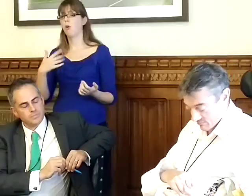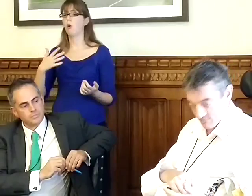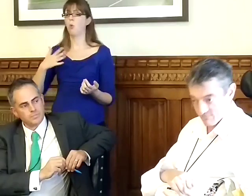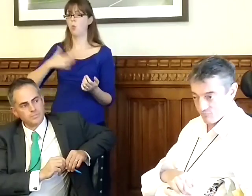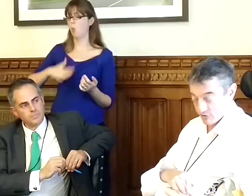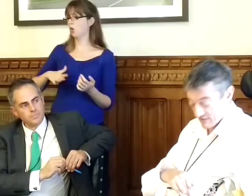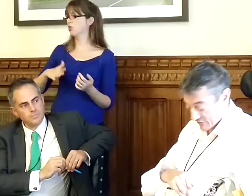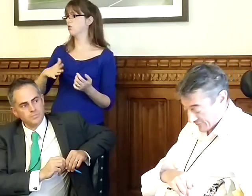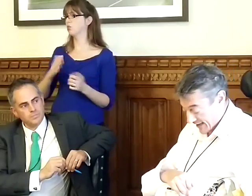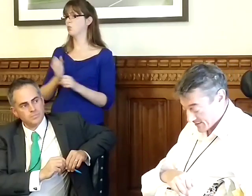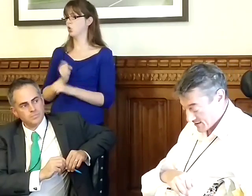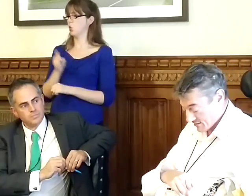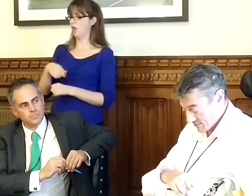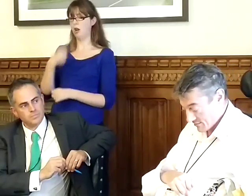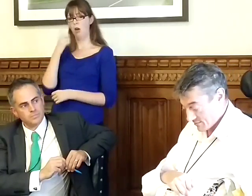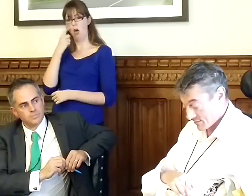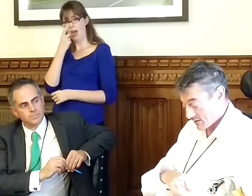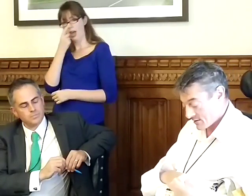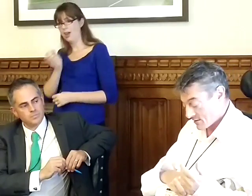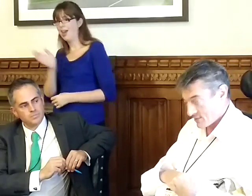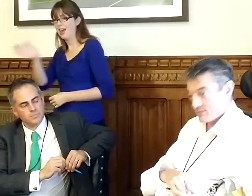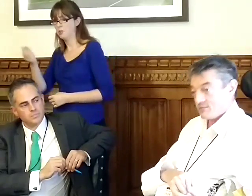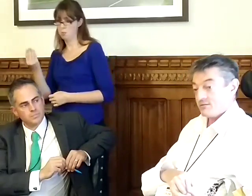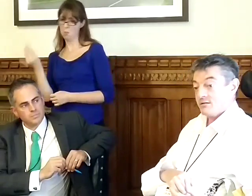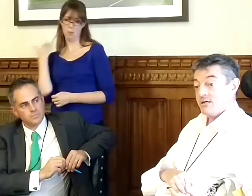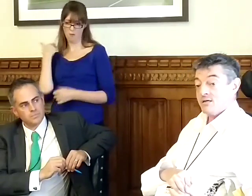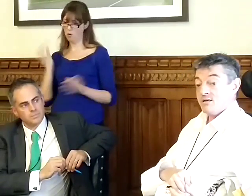that I just would never have had.